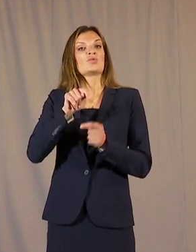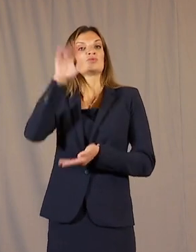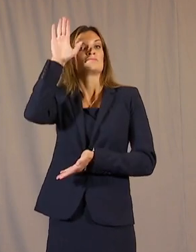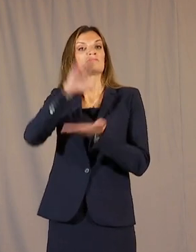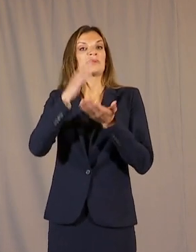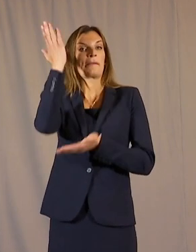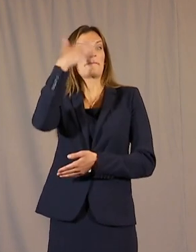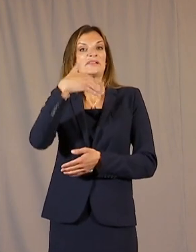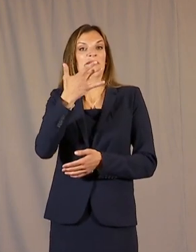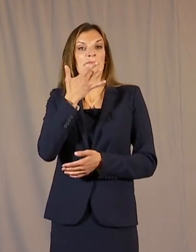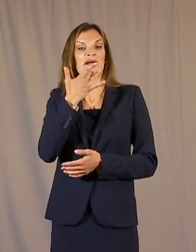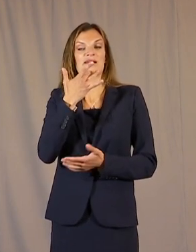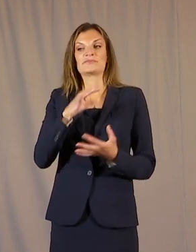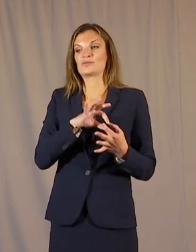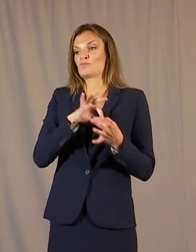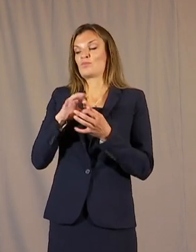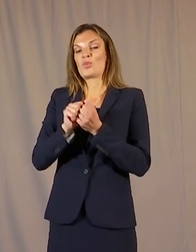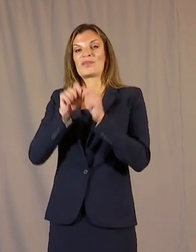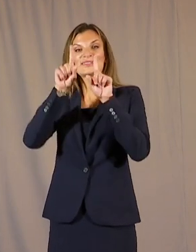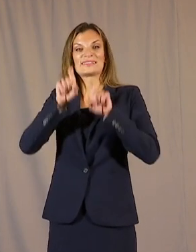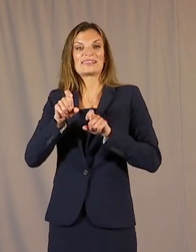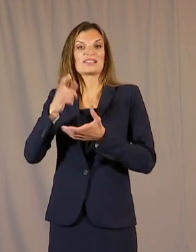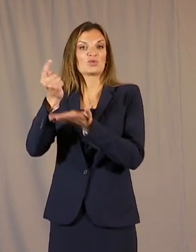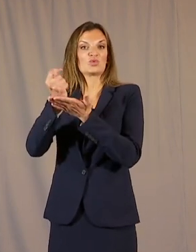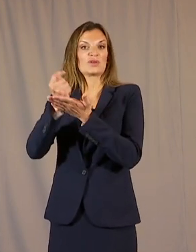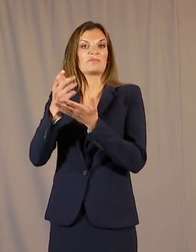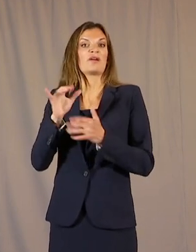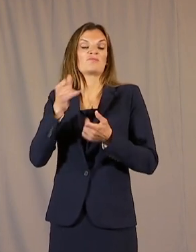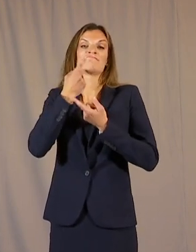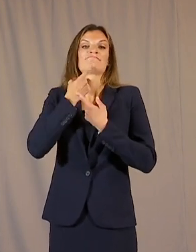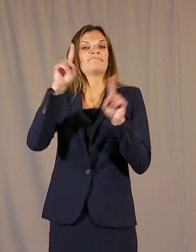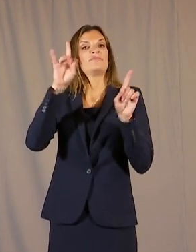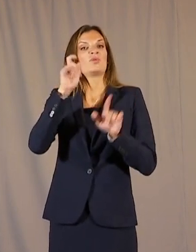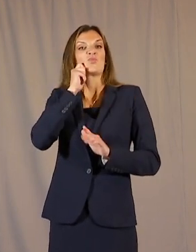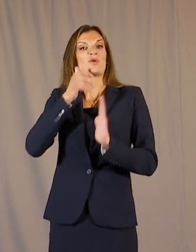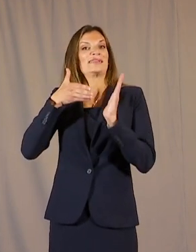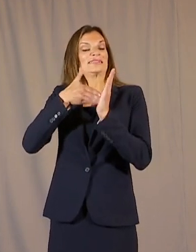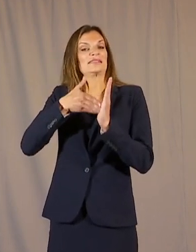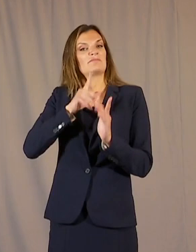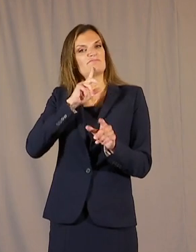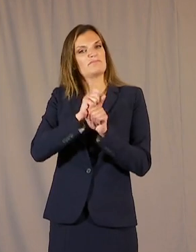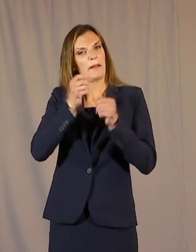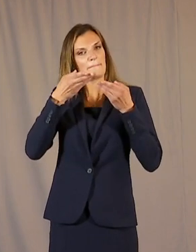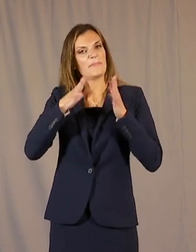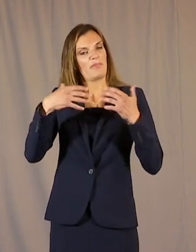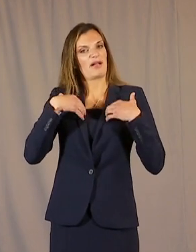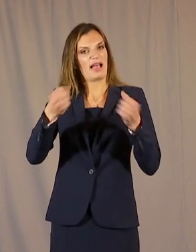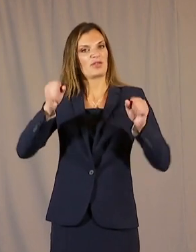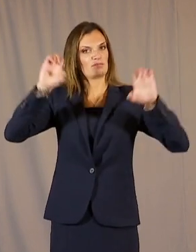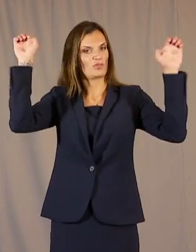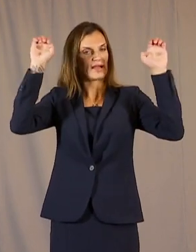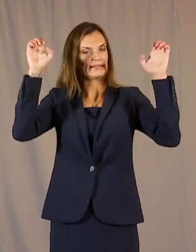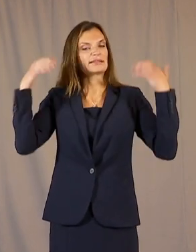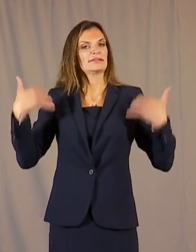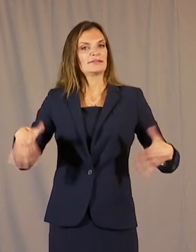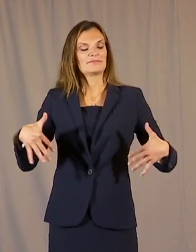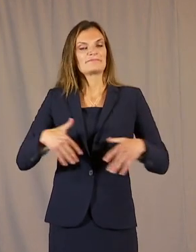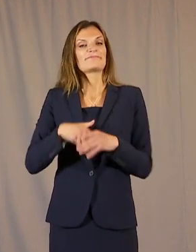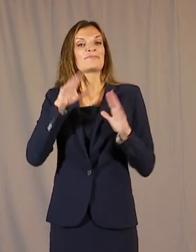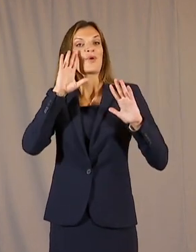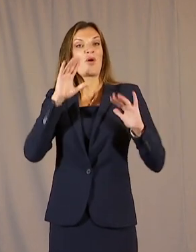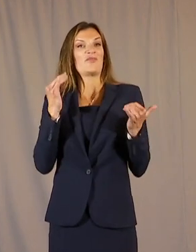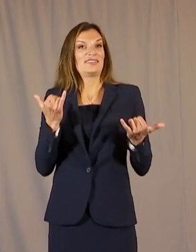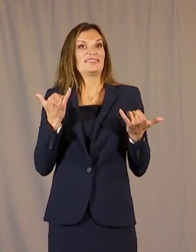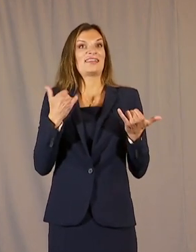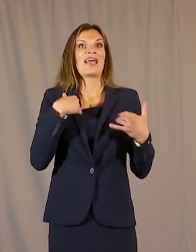and treatment, as well as declaring racism a public health crisis. We hope that by way of this panel,